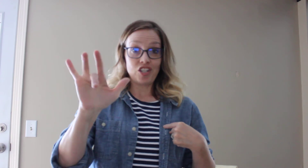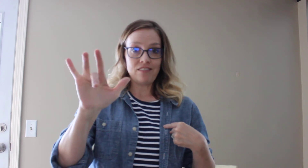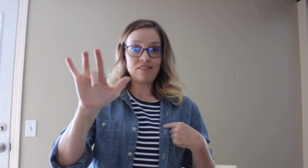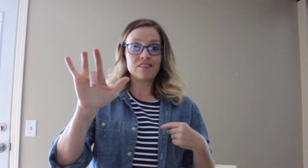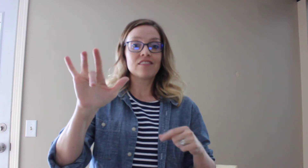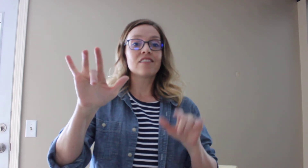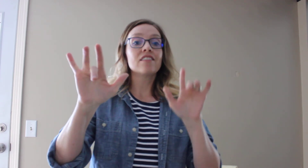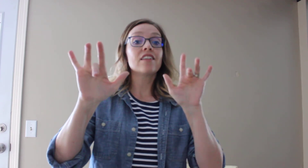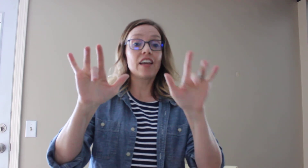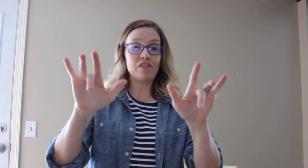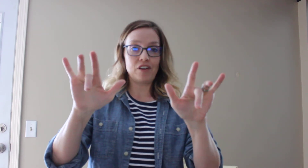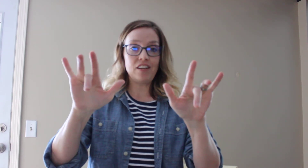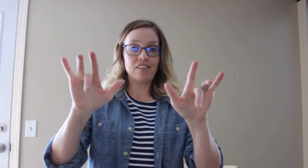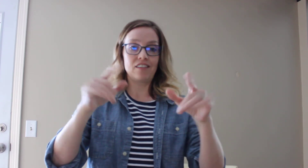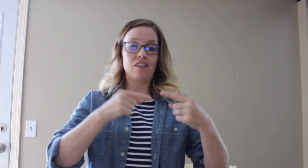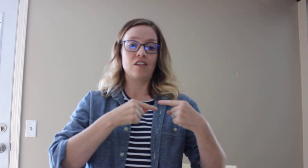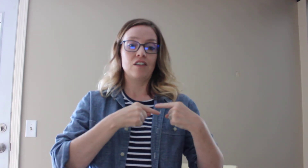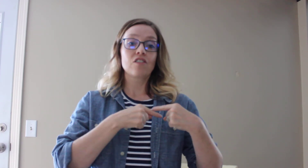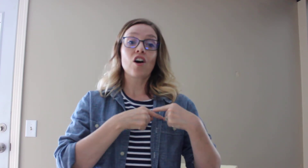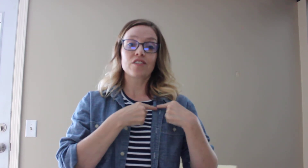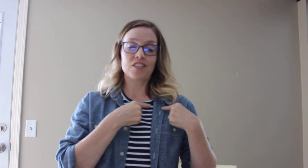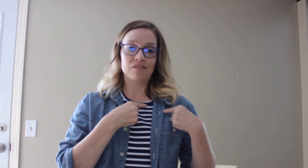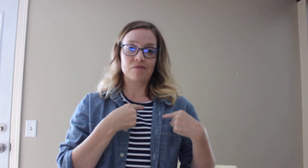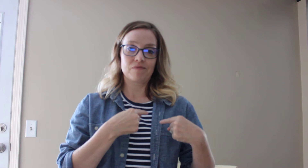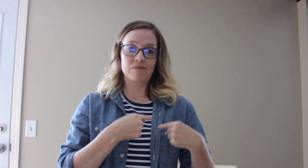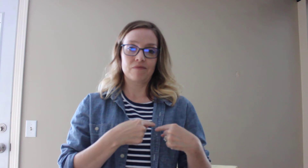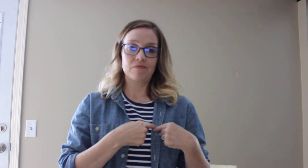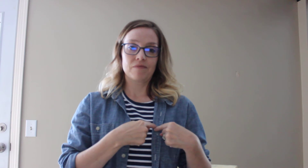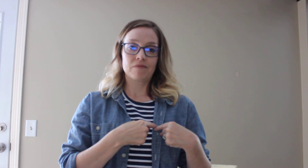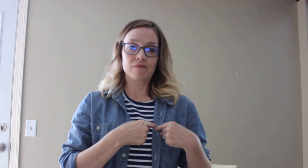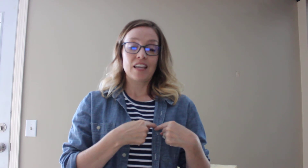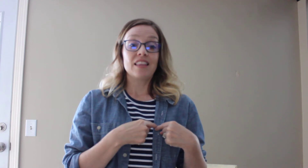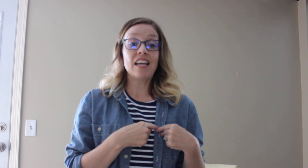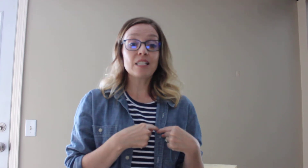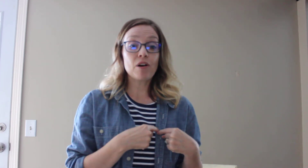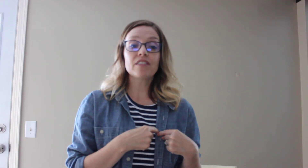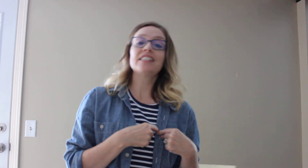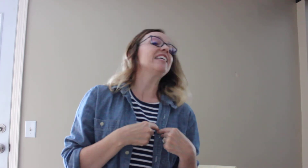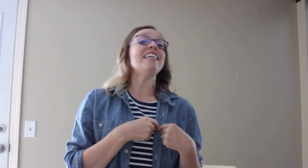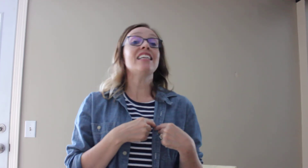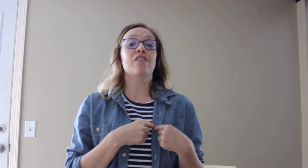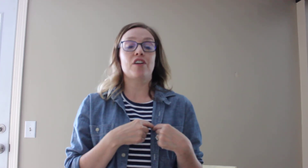Touching every heart. The next part is healing every